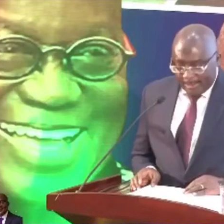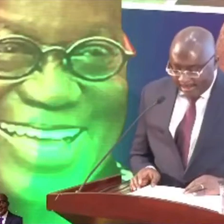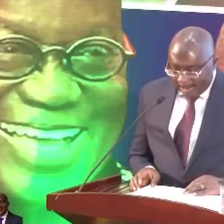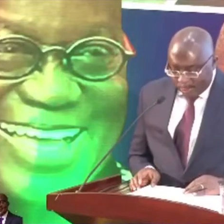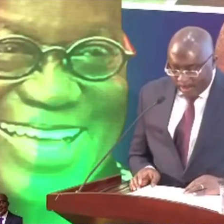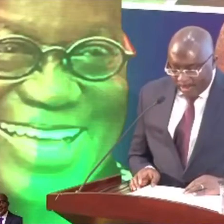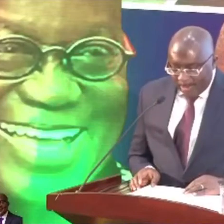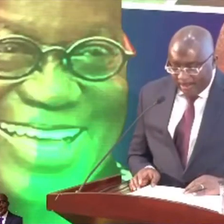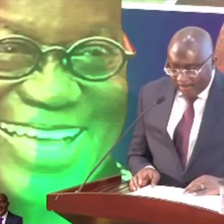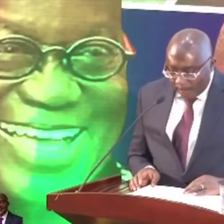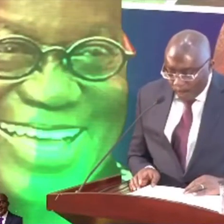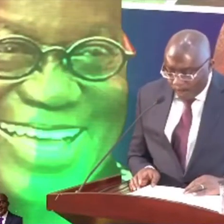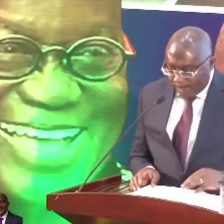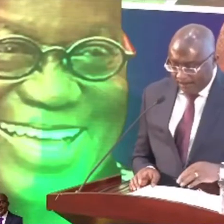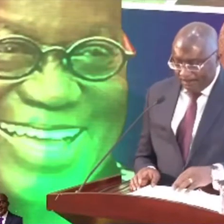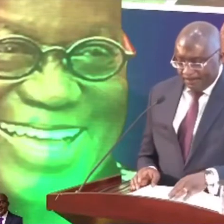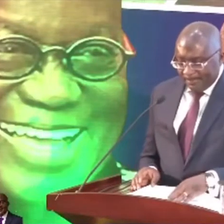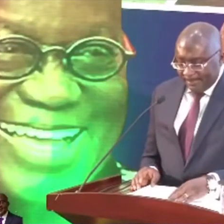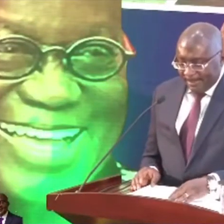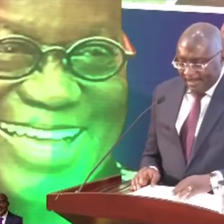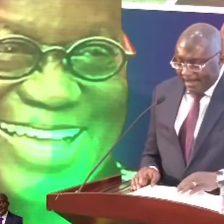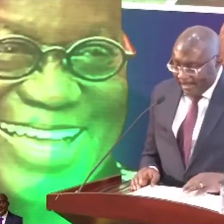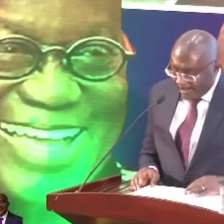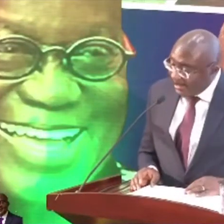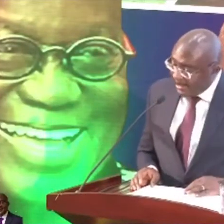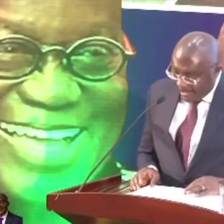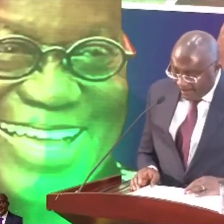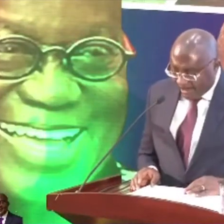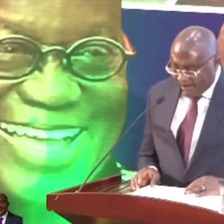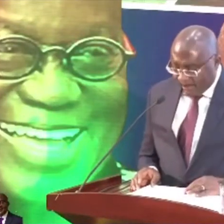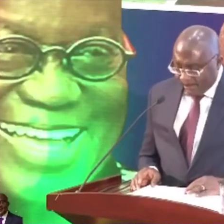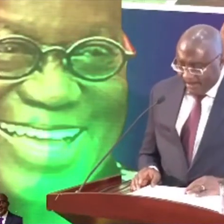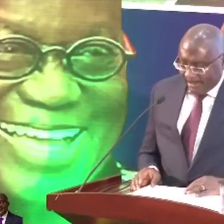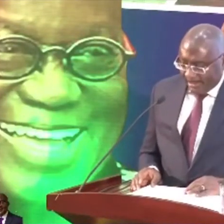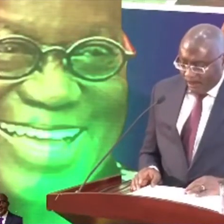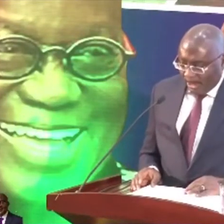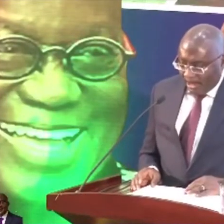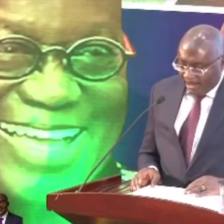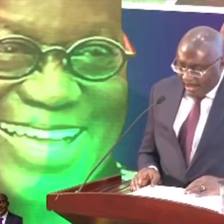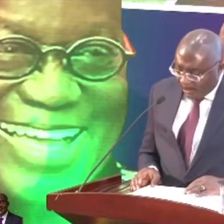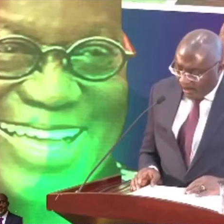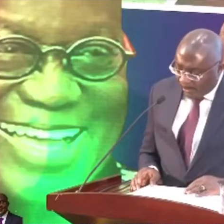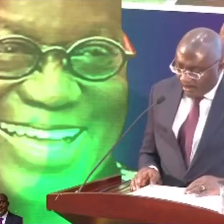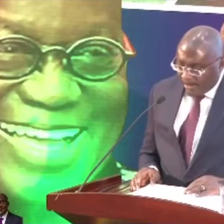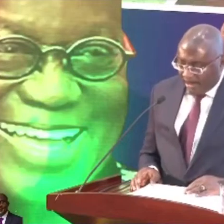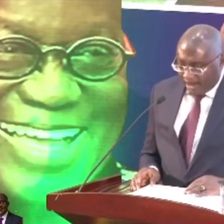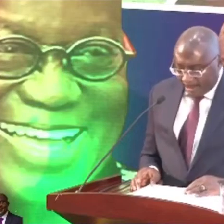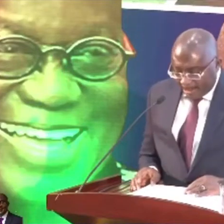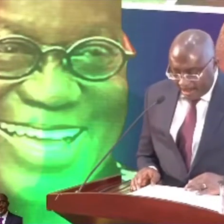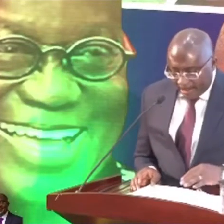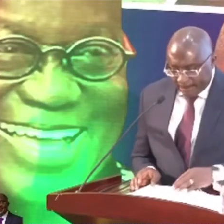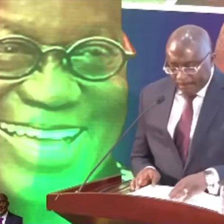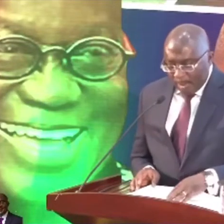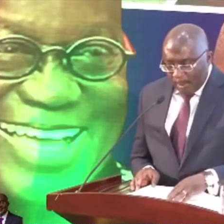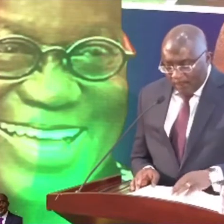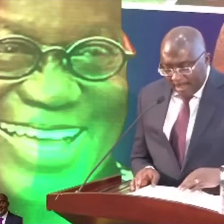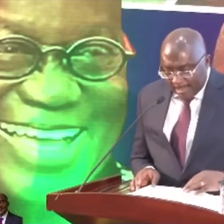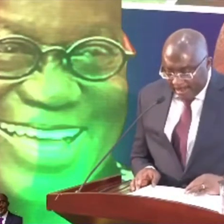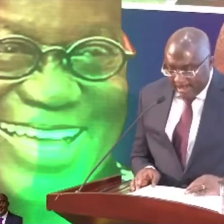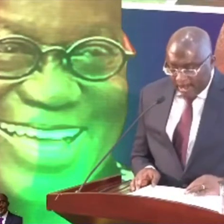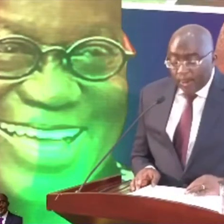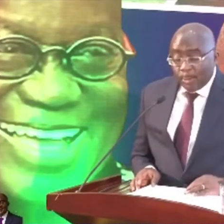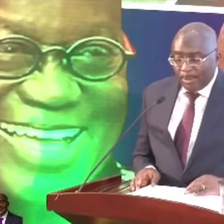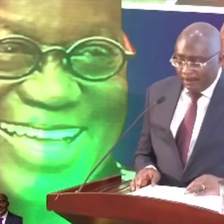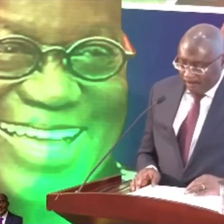fourth industrial revolution, it is inevitable that we get on the transitioning of the